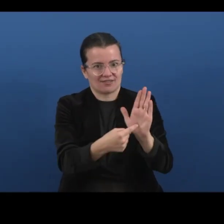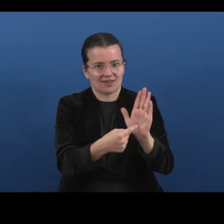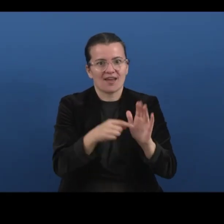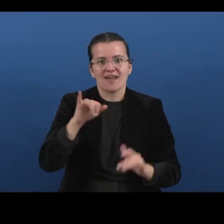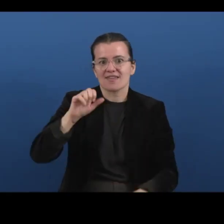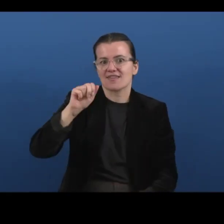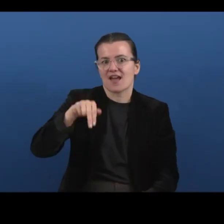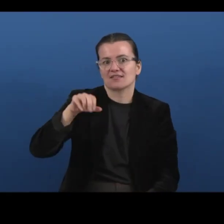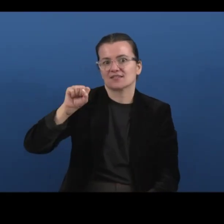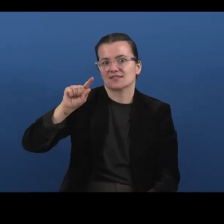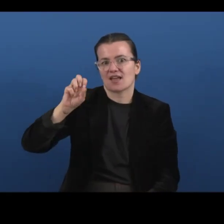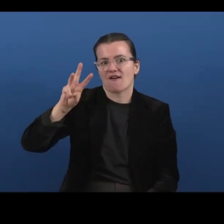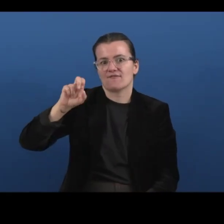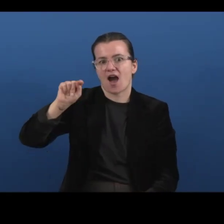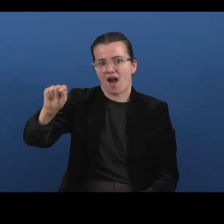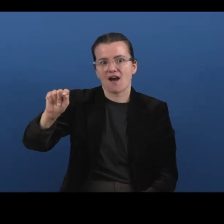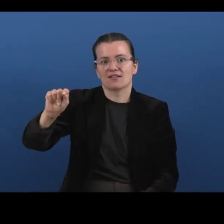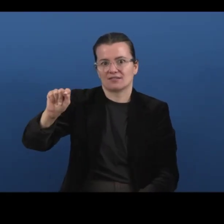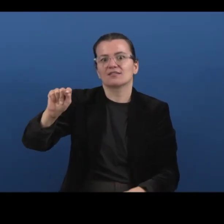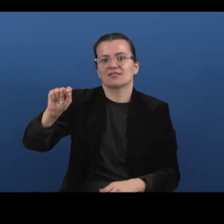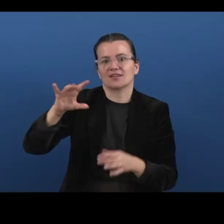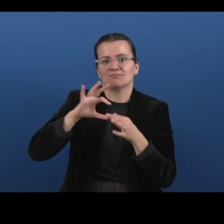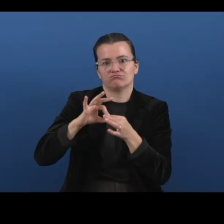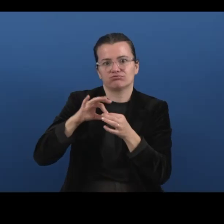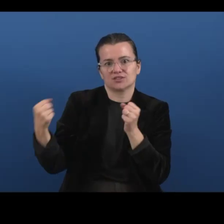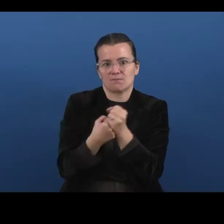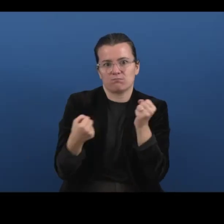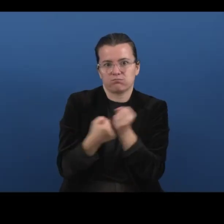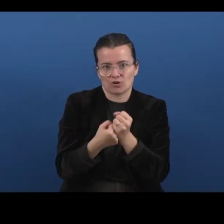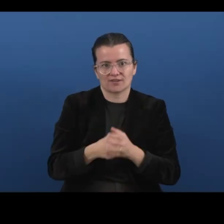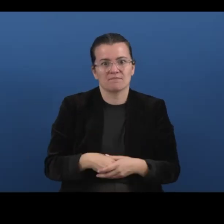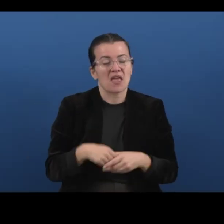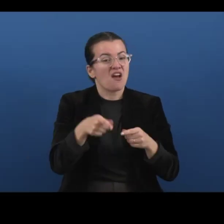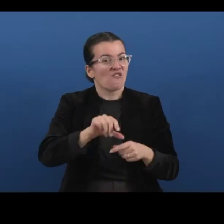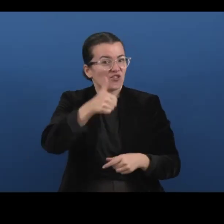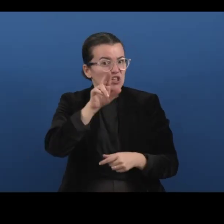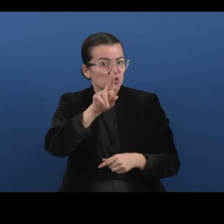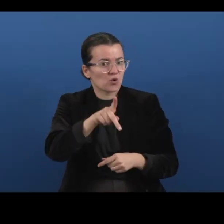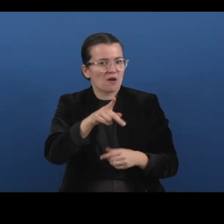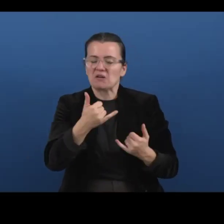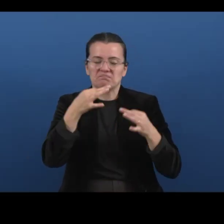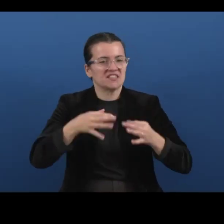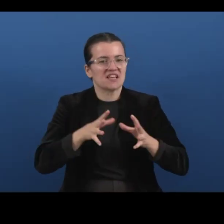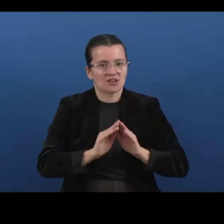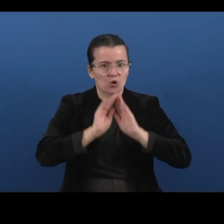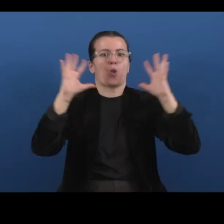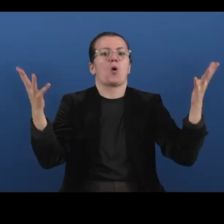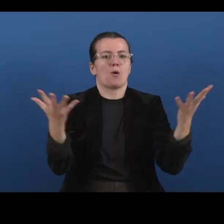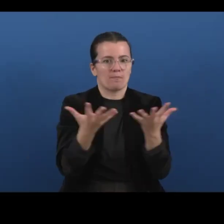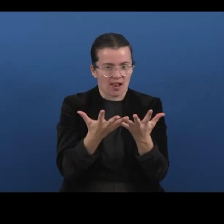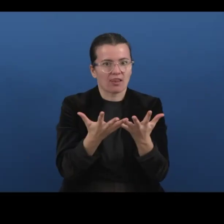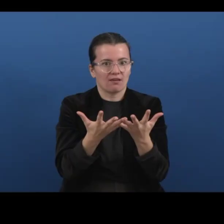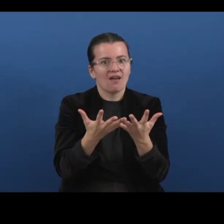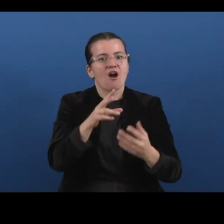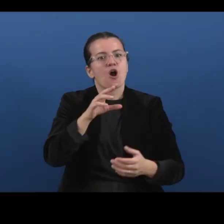215,000 employees across 57 markets, I think it is. And 28,000 of those employees have already